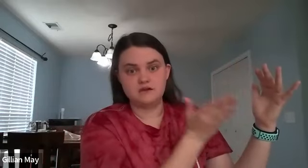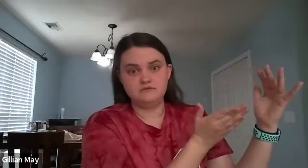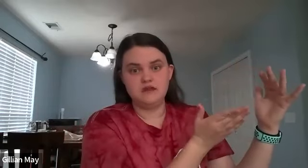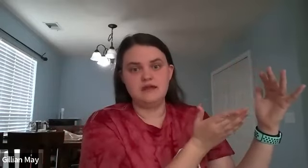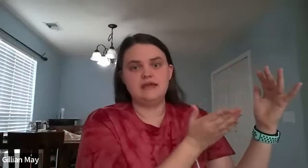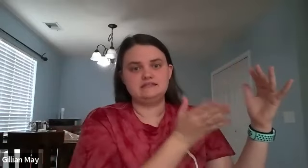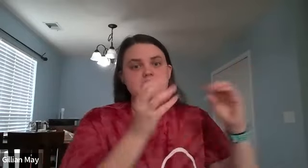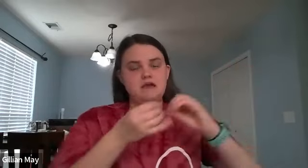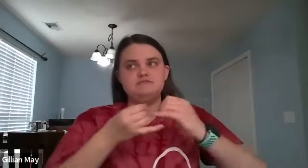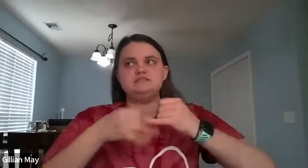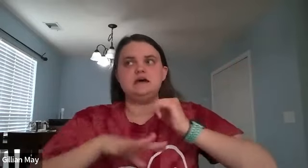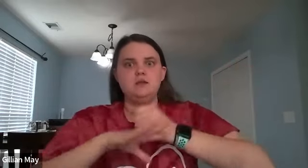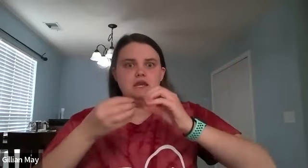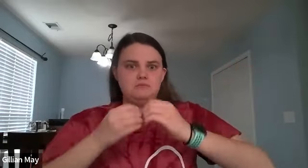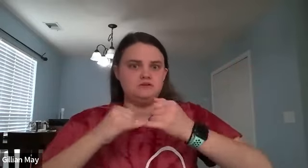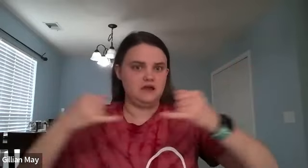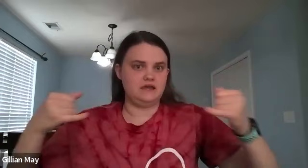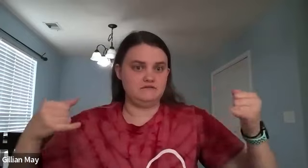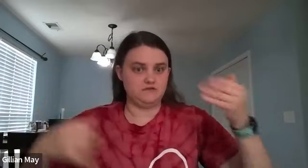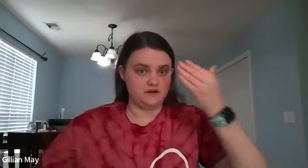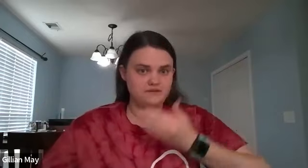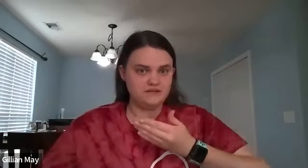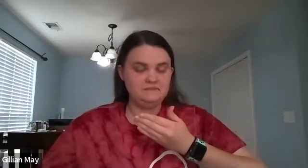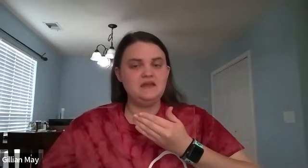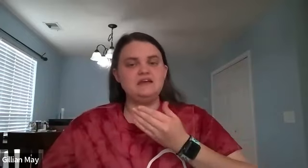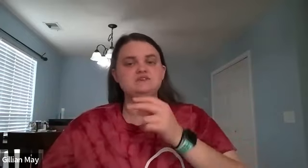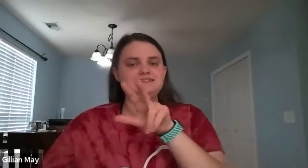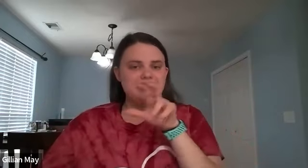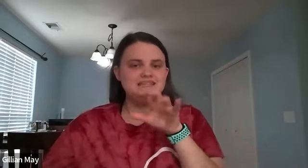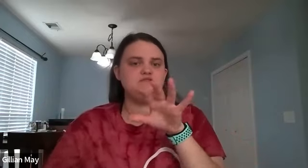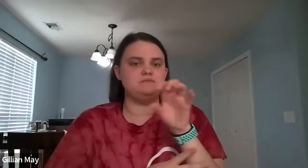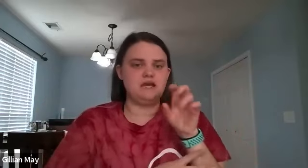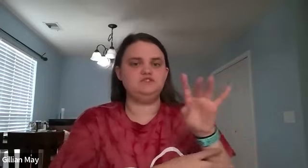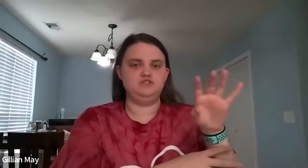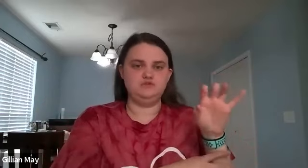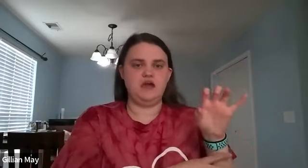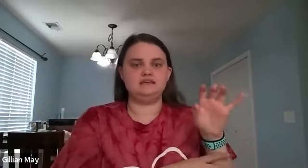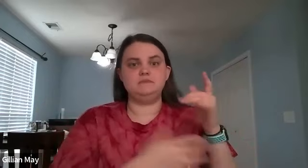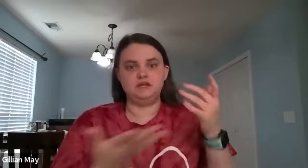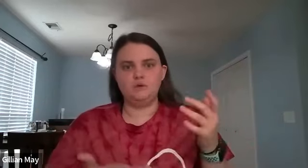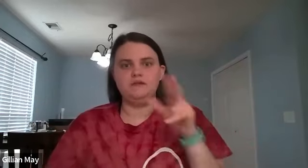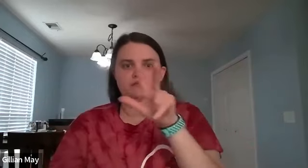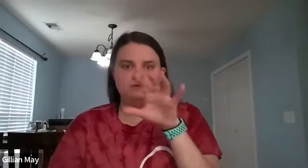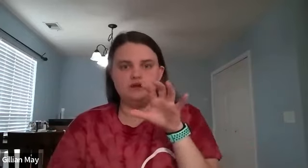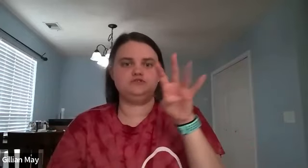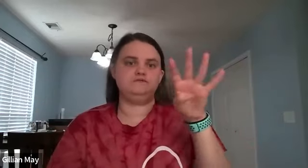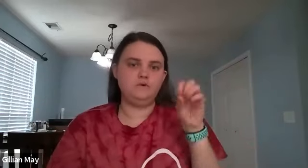myself. It's like I have set up a number line in front of me. And so I tend to sometimes do that as I'm like going like 300,